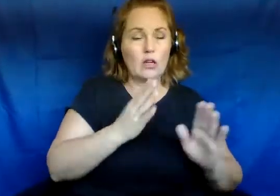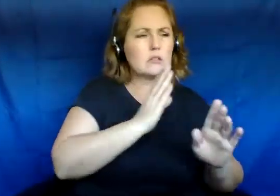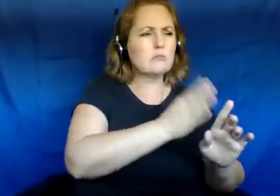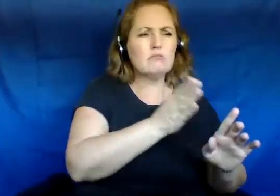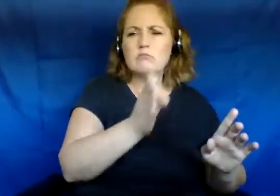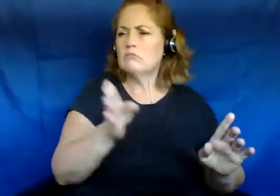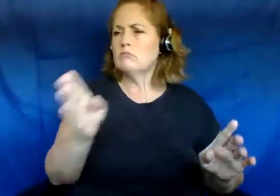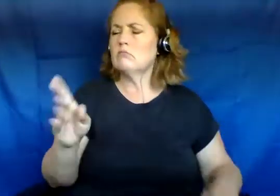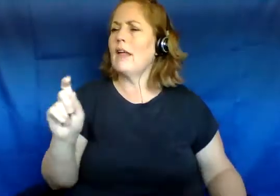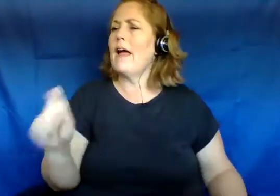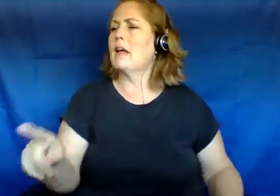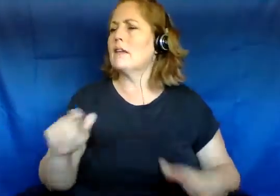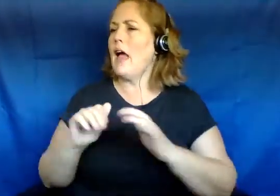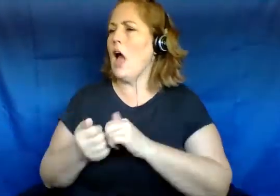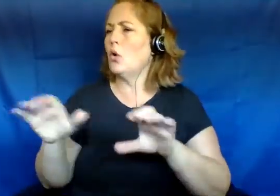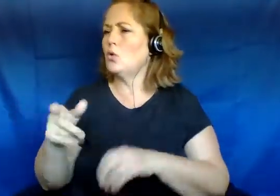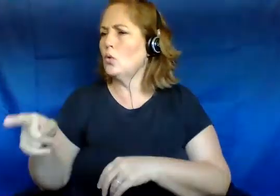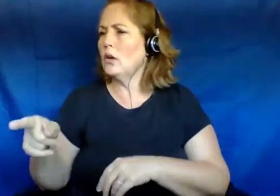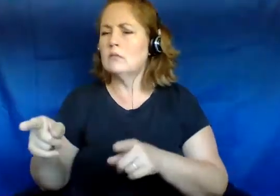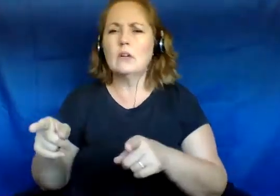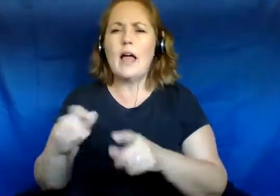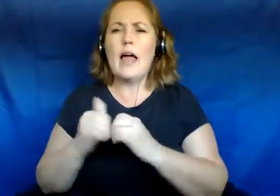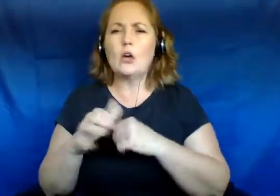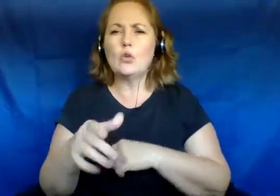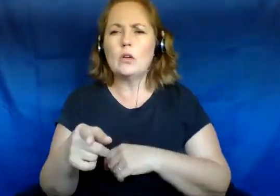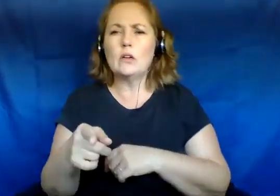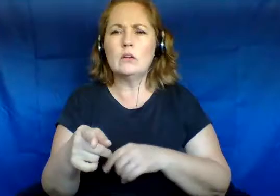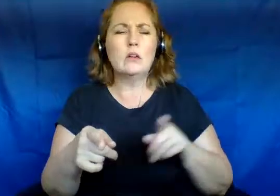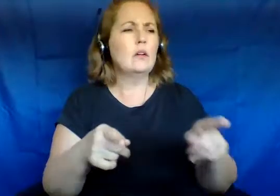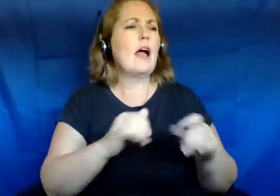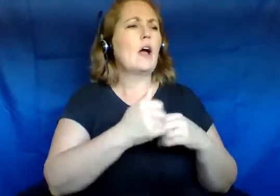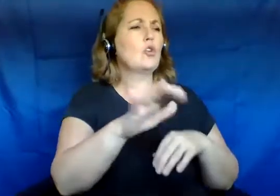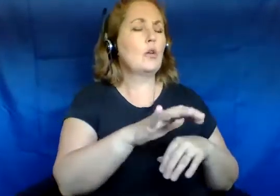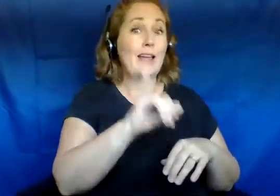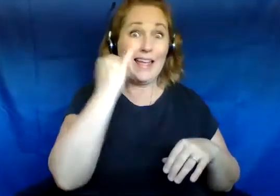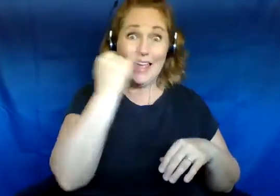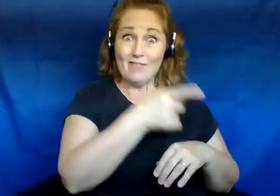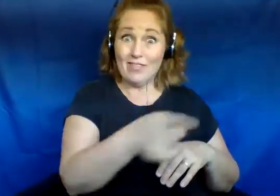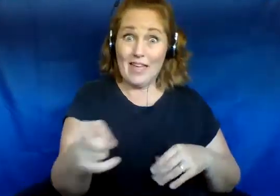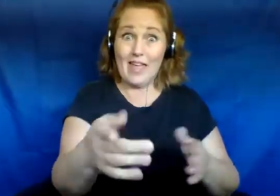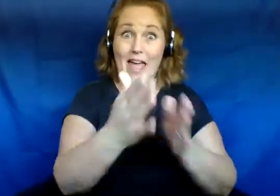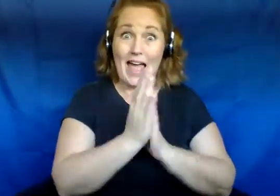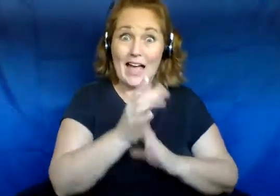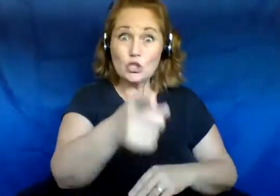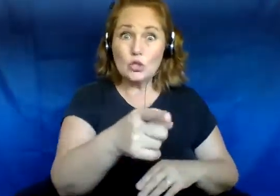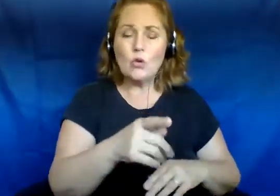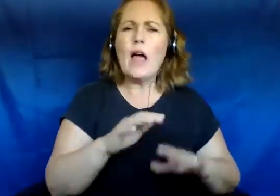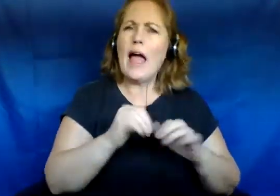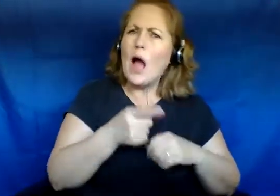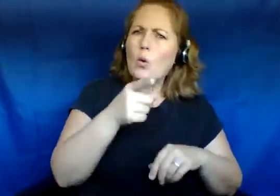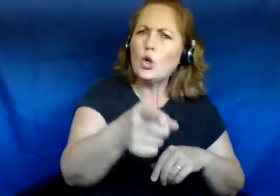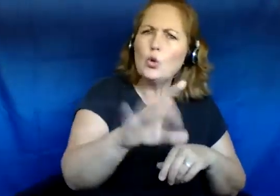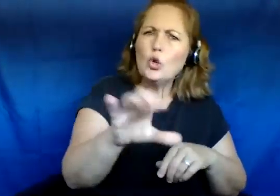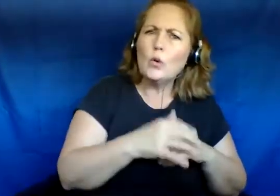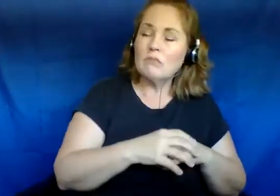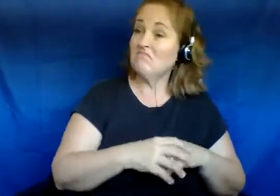ask how they're doing. And if they ask how you're doing, you say, I never had it